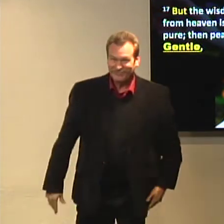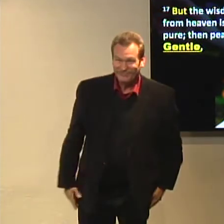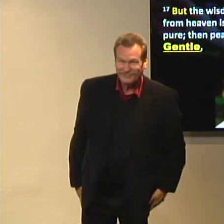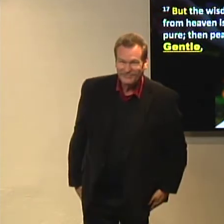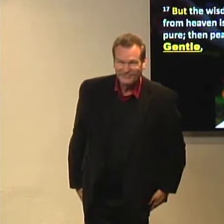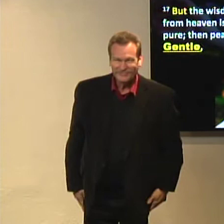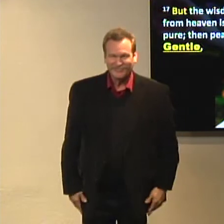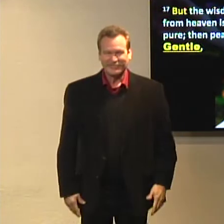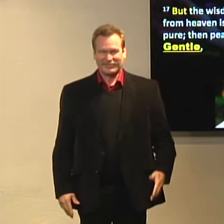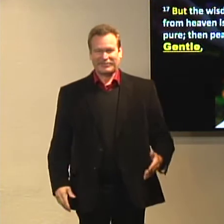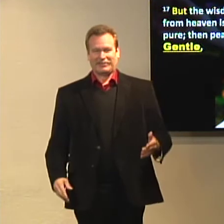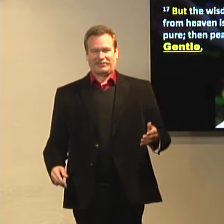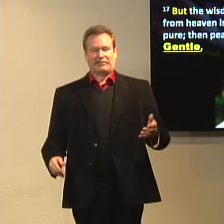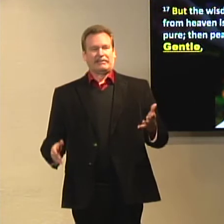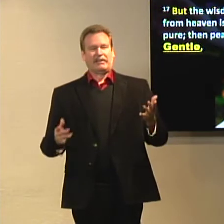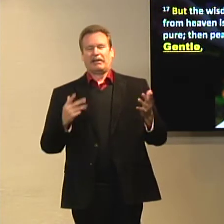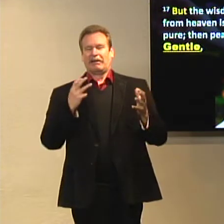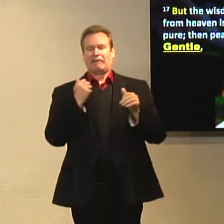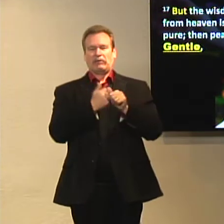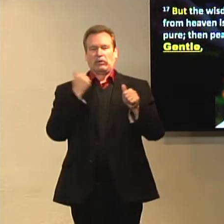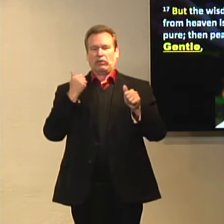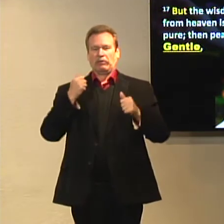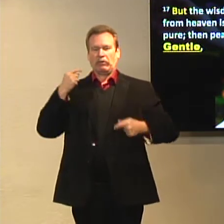With that action, your enemy will realize